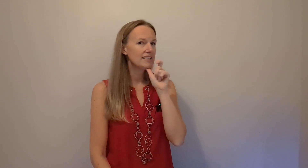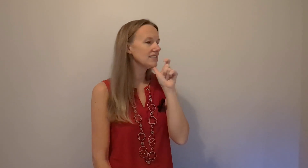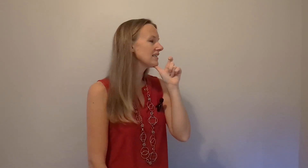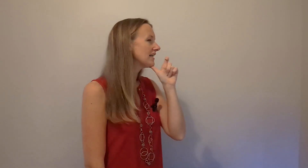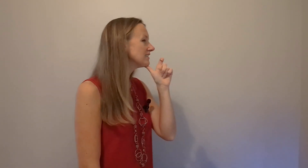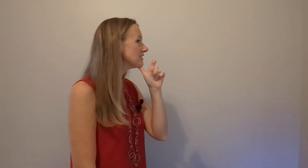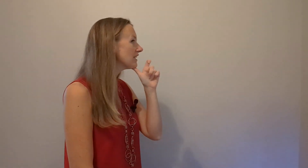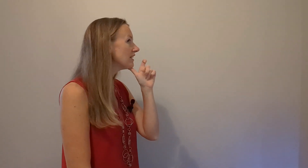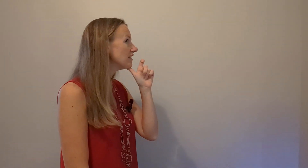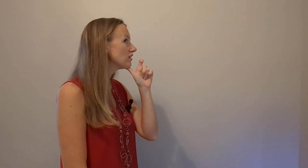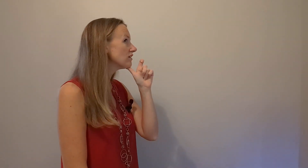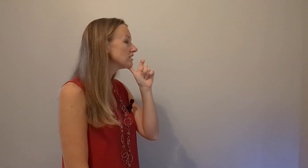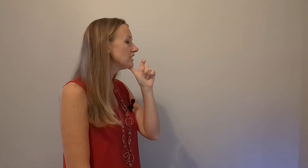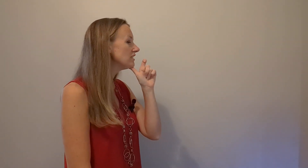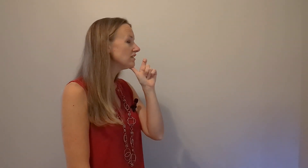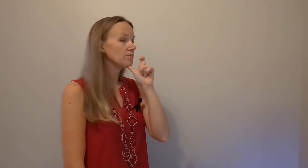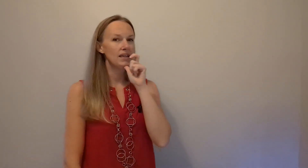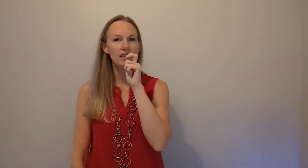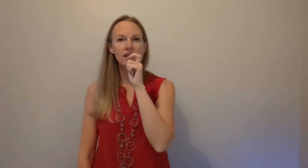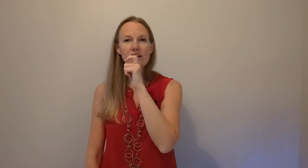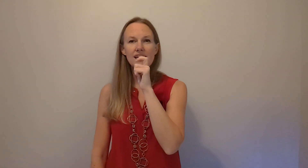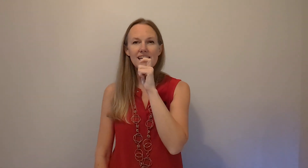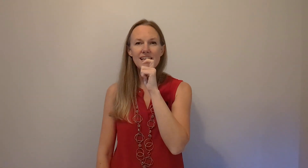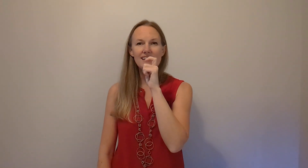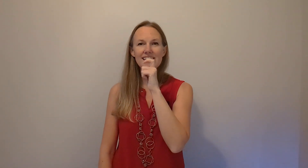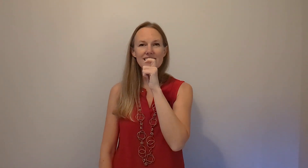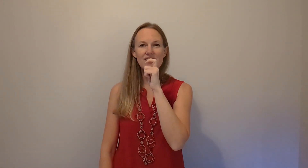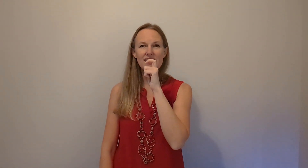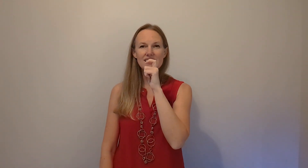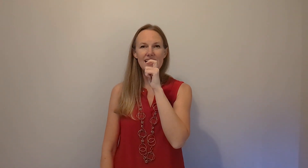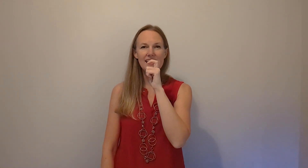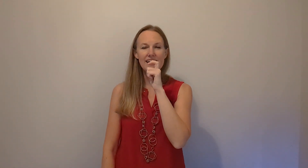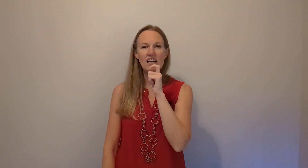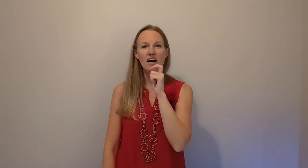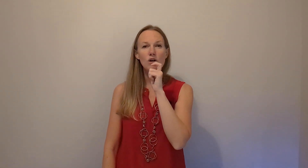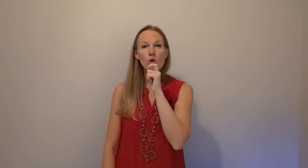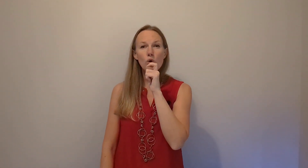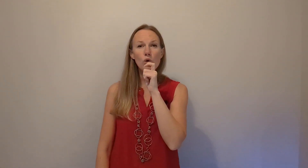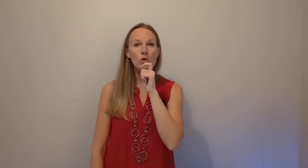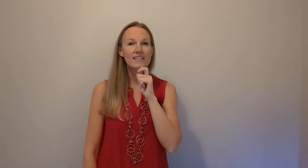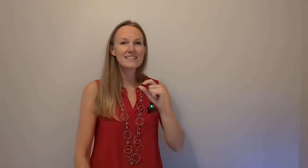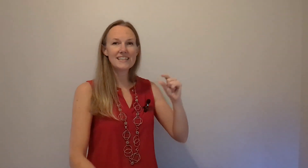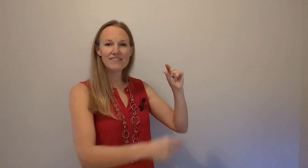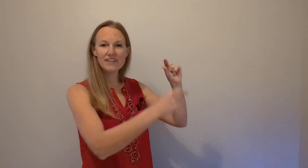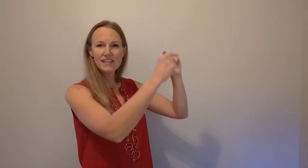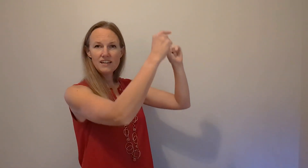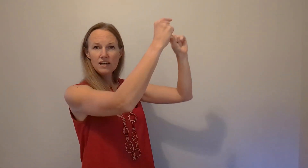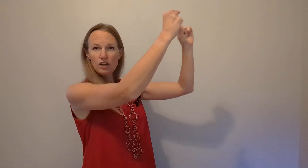is the sign. Just kind of your chin, you're making your index finger is kind of like a claw. Who is given